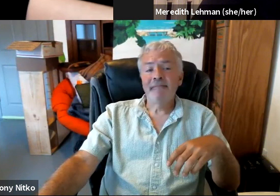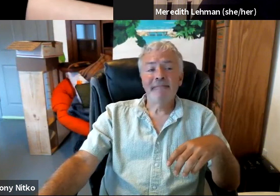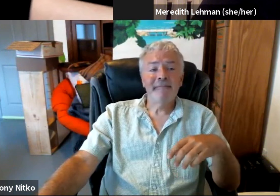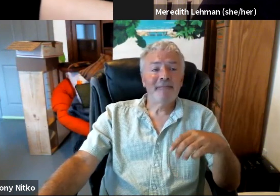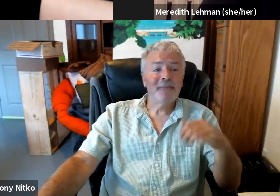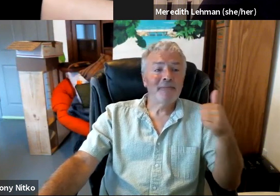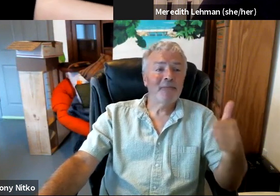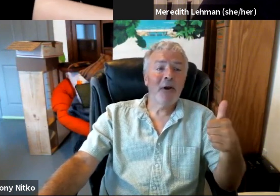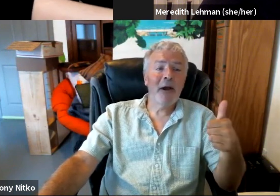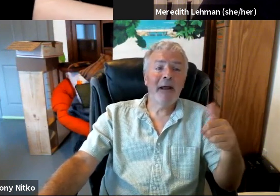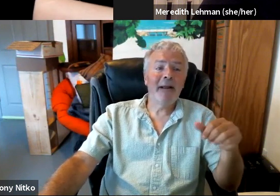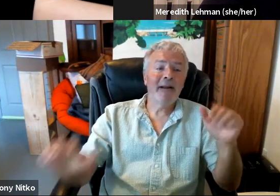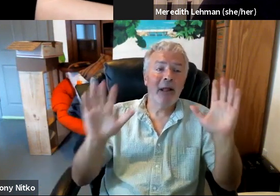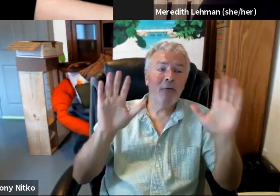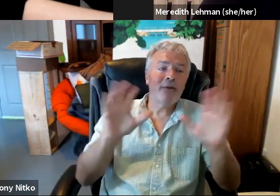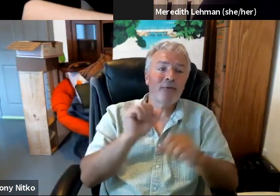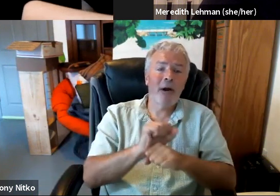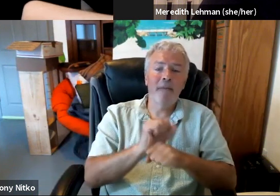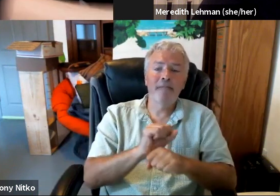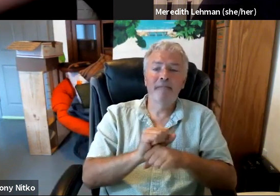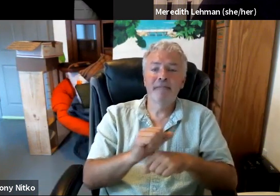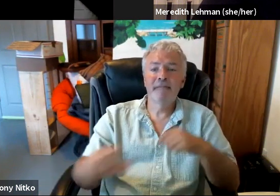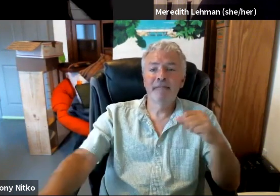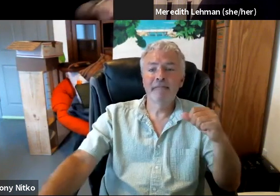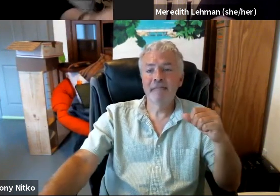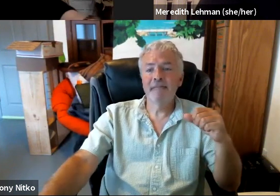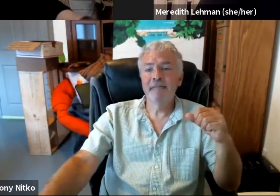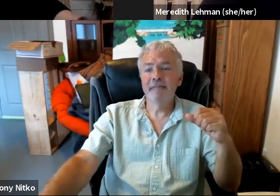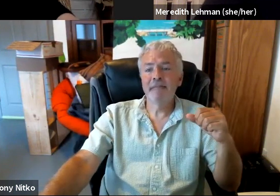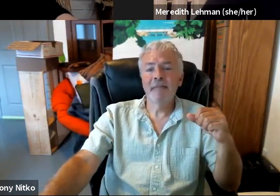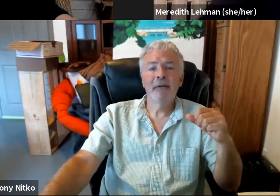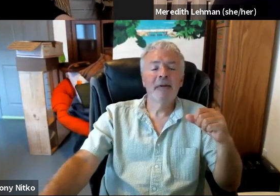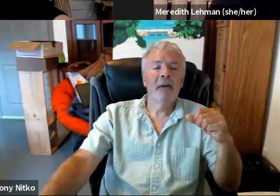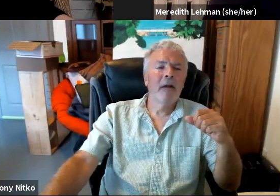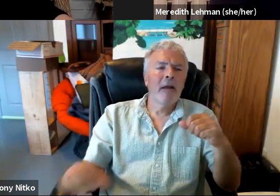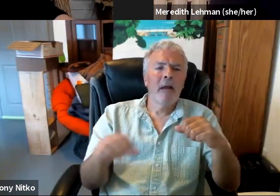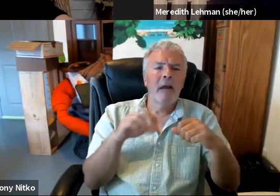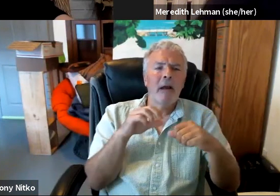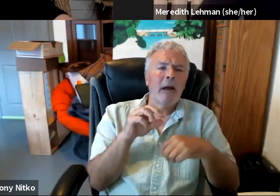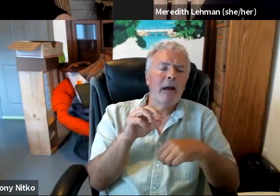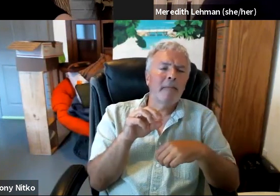And I would like to thank everyone here. All right, great job.